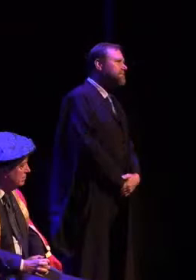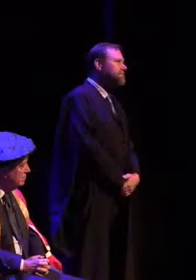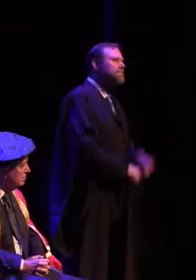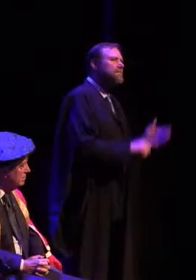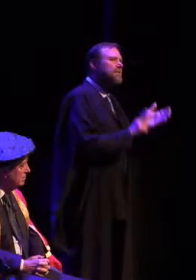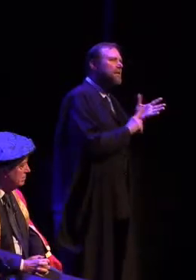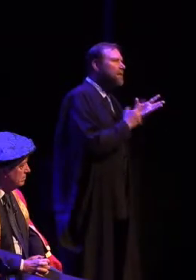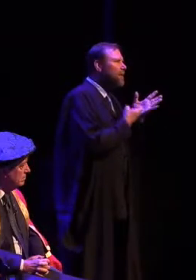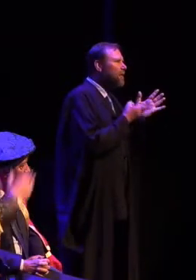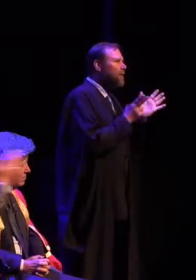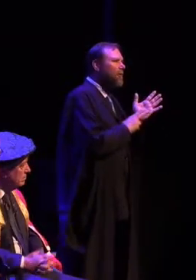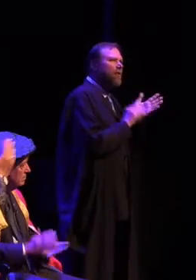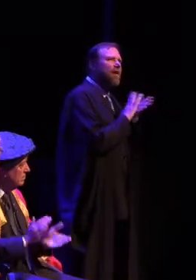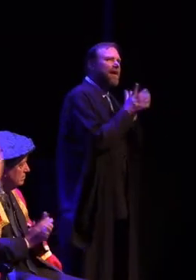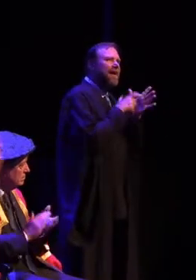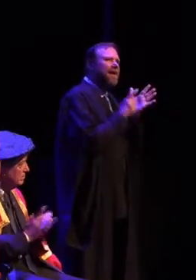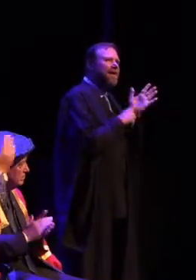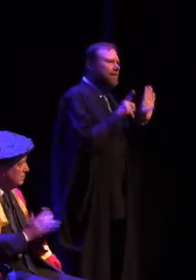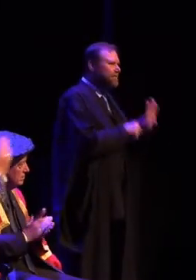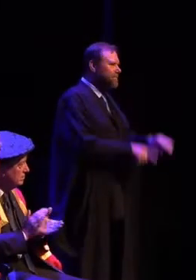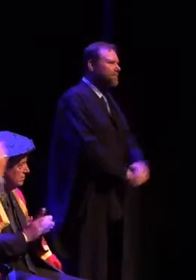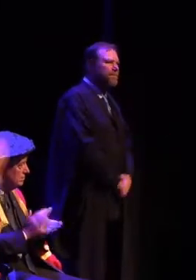Laura Satterley.